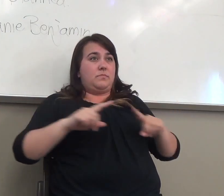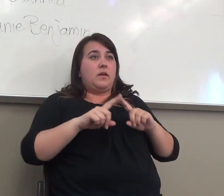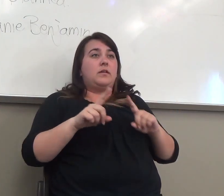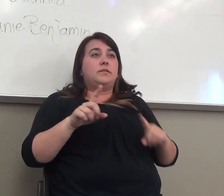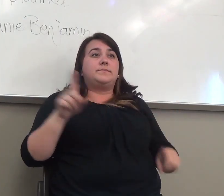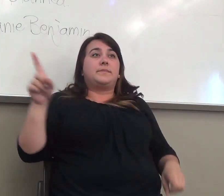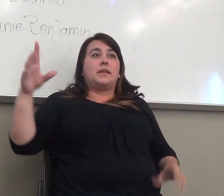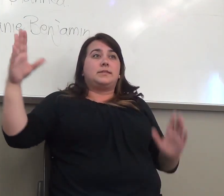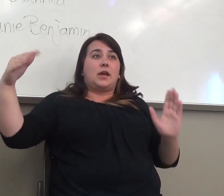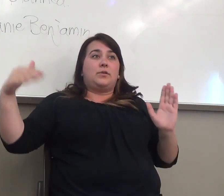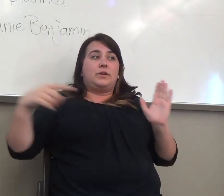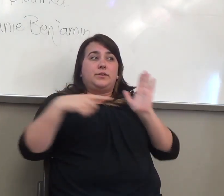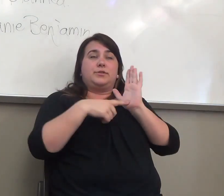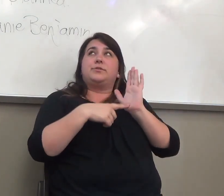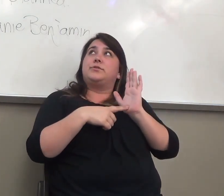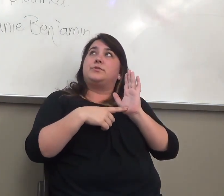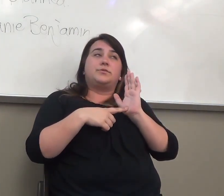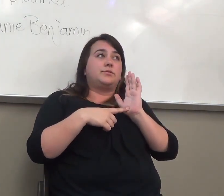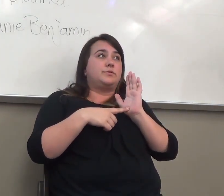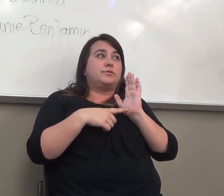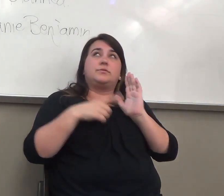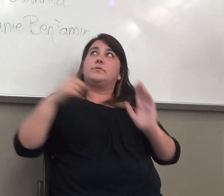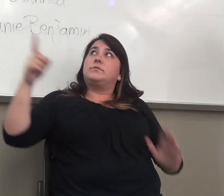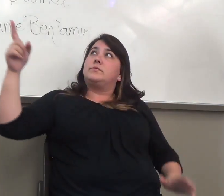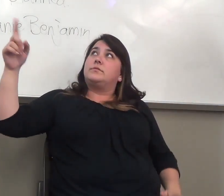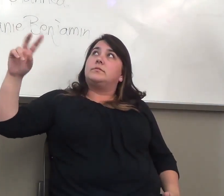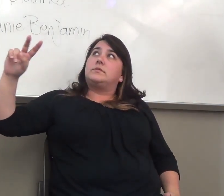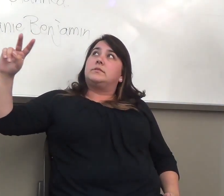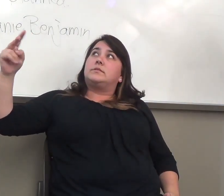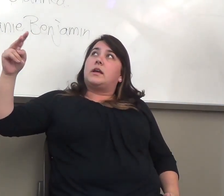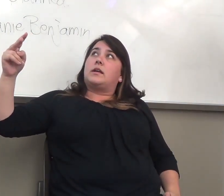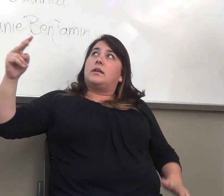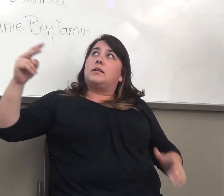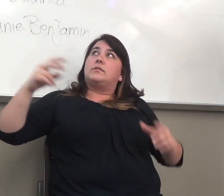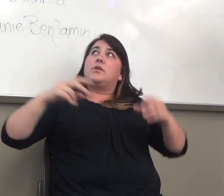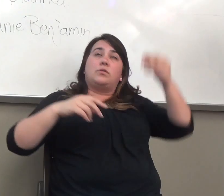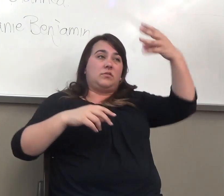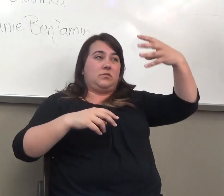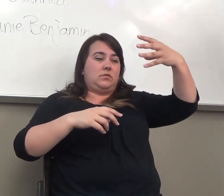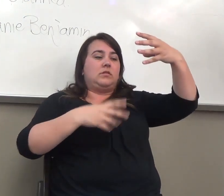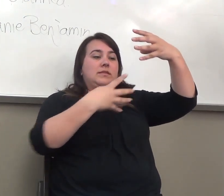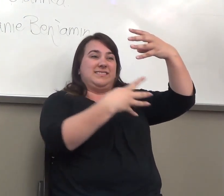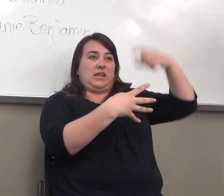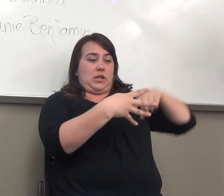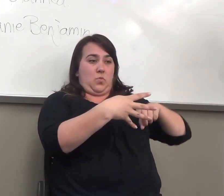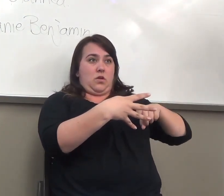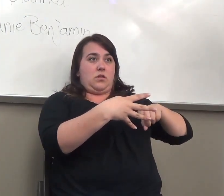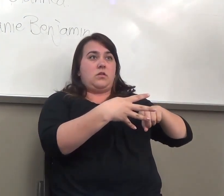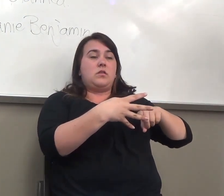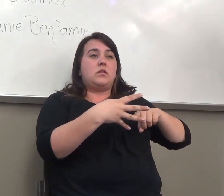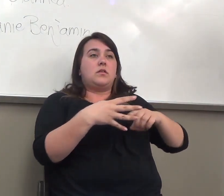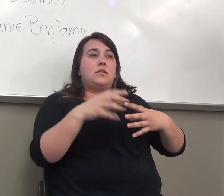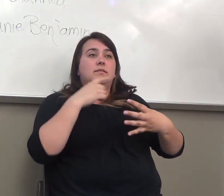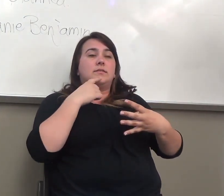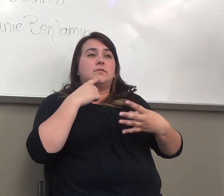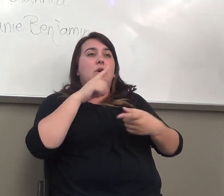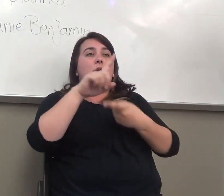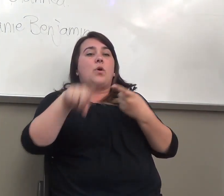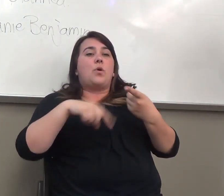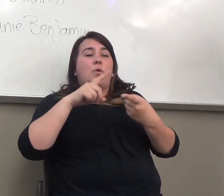down here in the second little list of stuff, when correcting spelling and grammar and word, and then